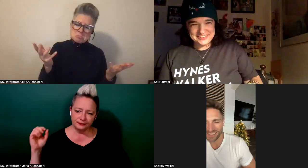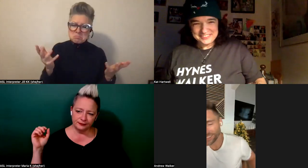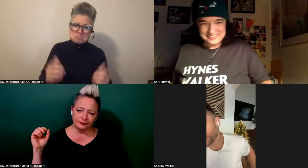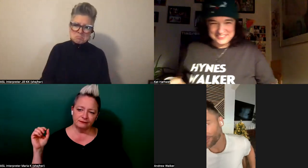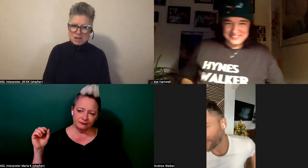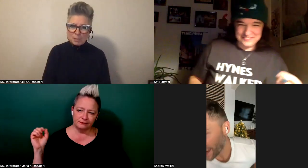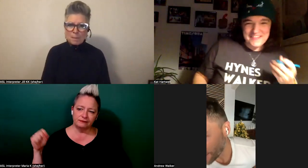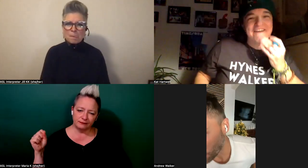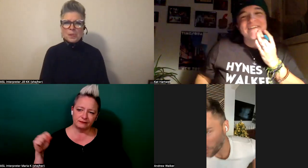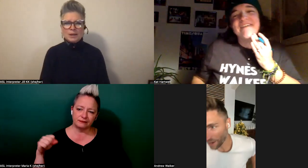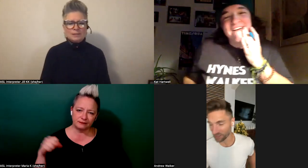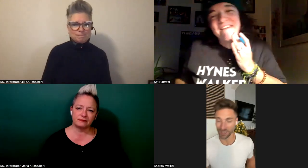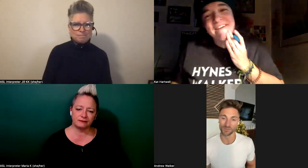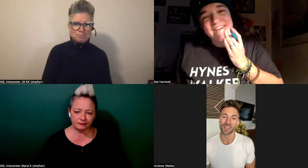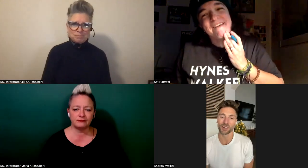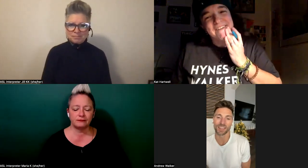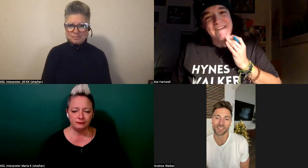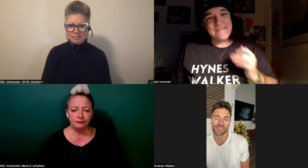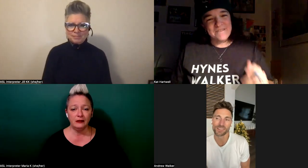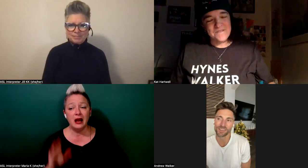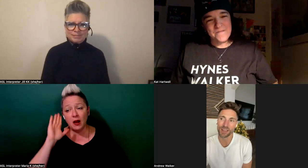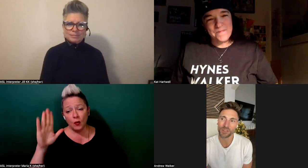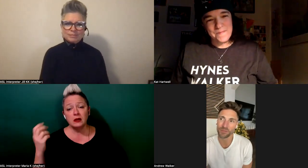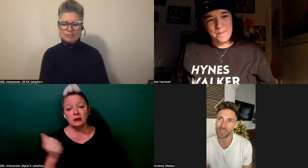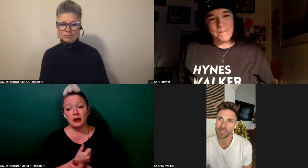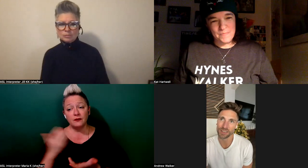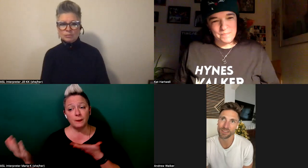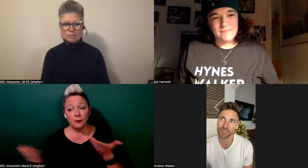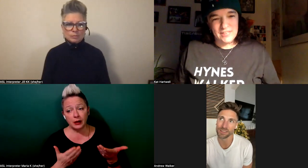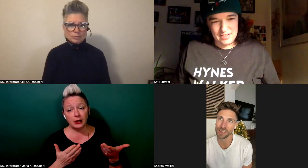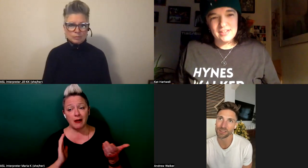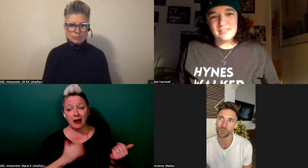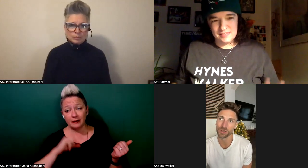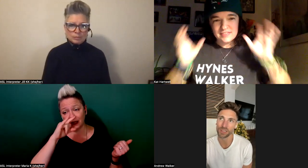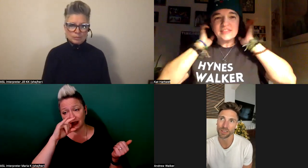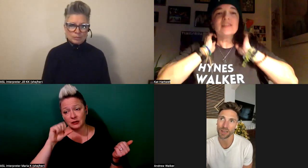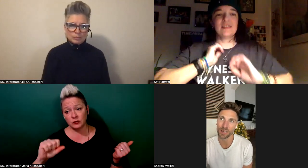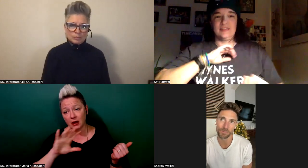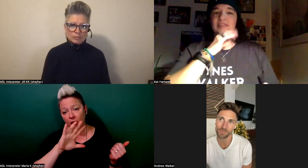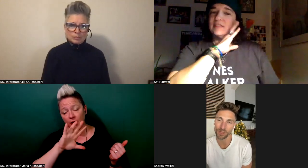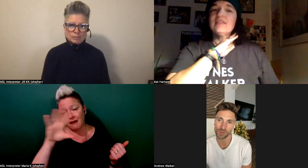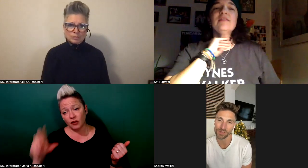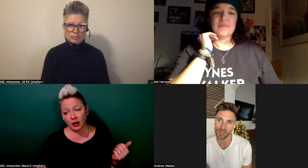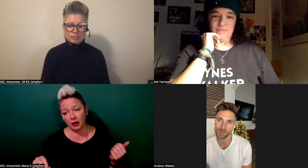Yeah. No, look, I would love to take our kids to South Africa because I think it's a really